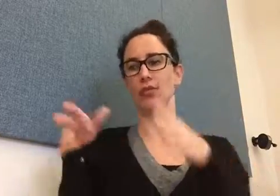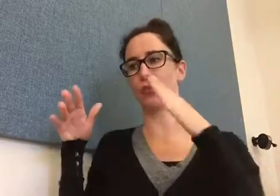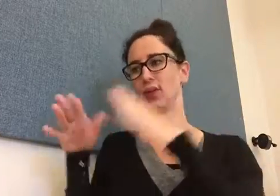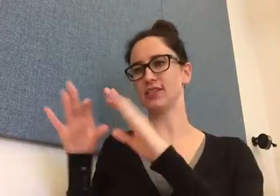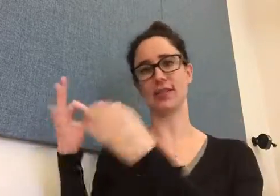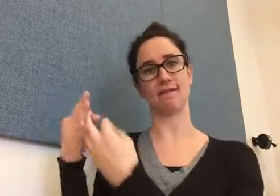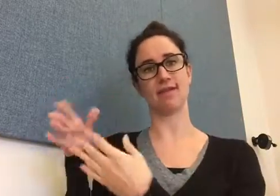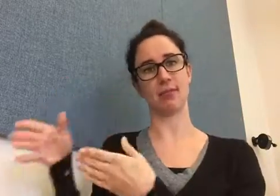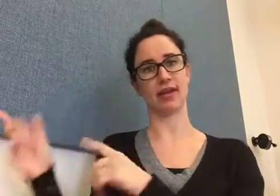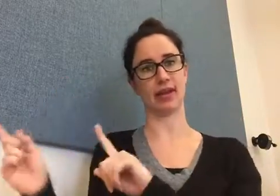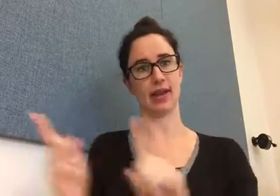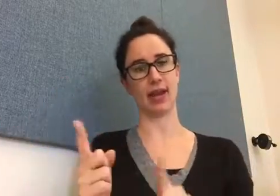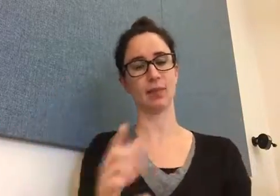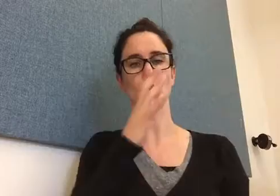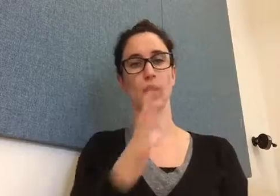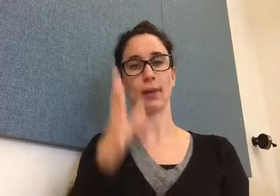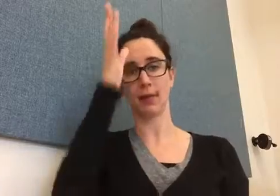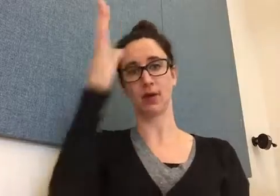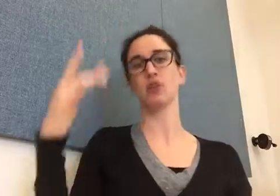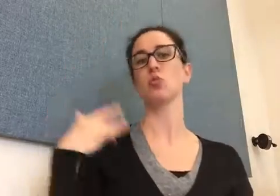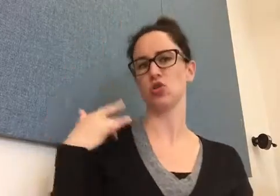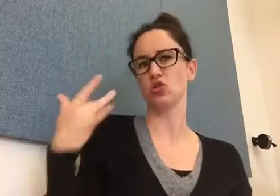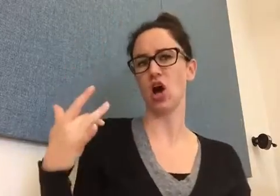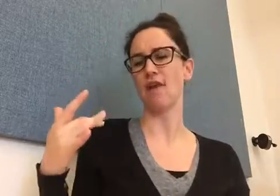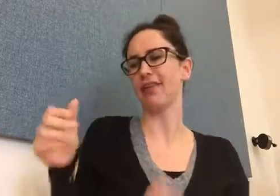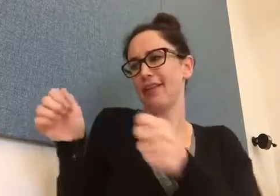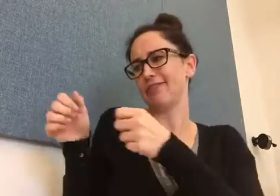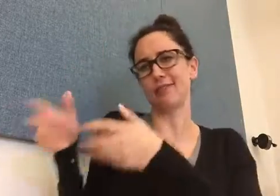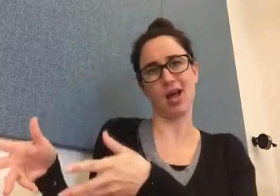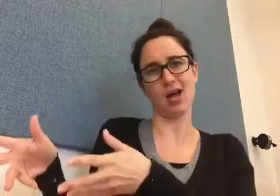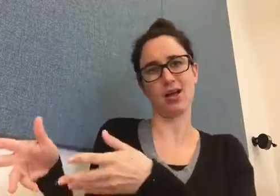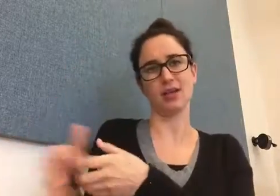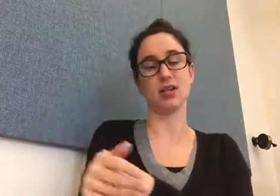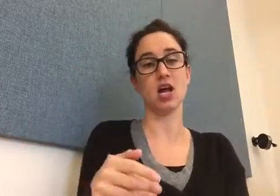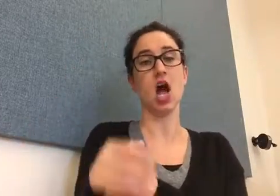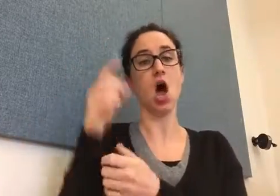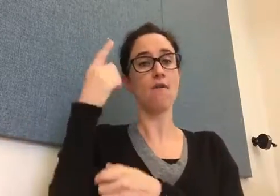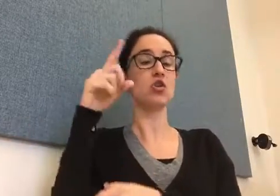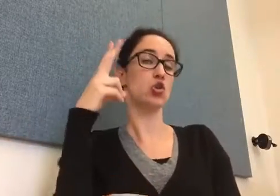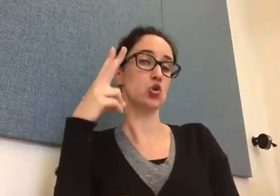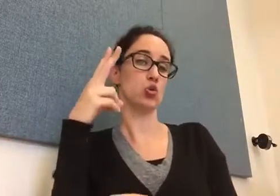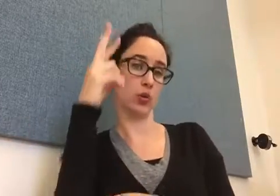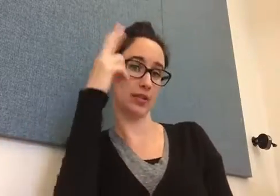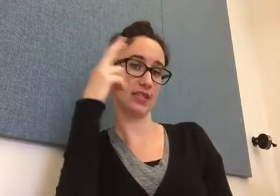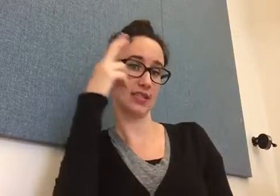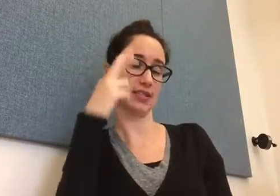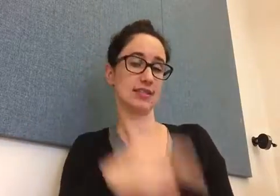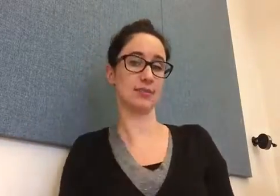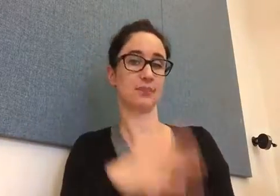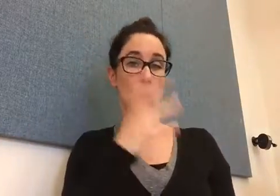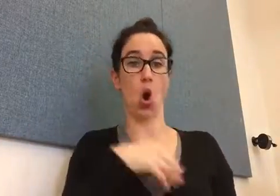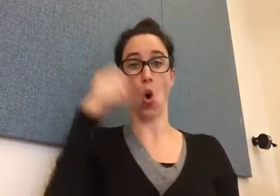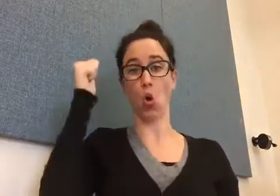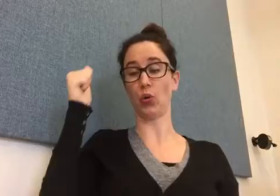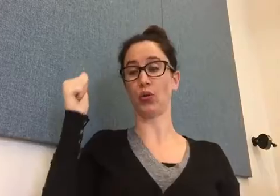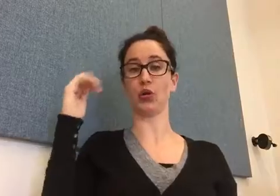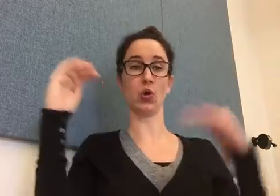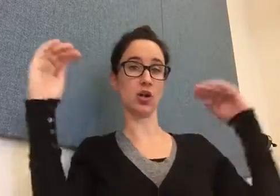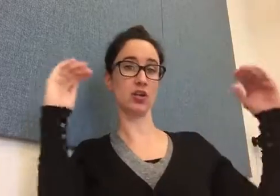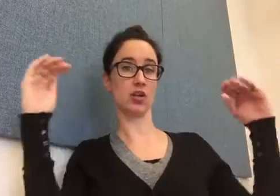Grandparents were most often left behind, primarily due to two reasons. Older adults had more difficulty coping with